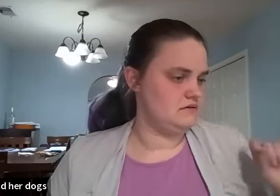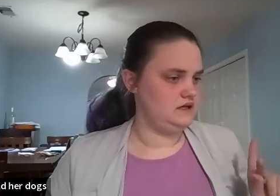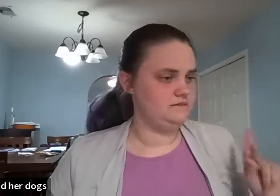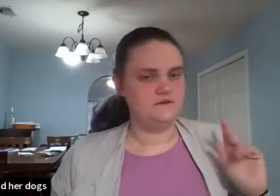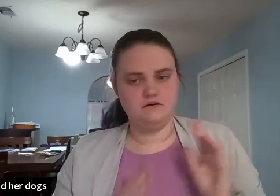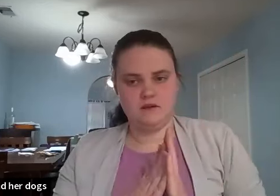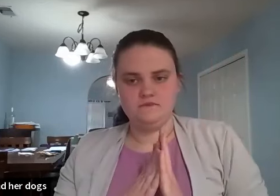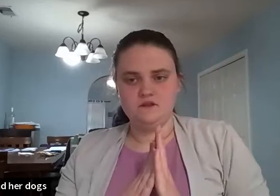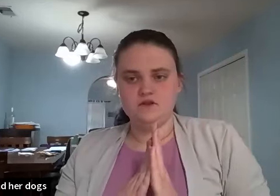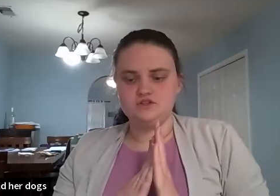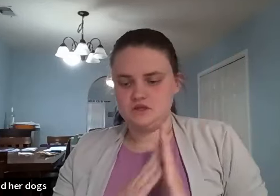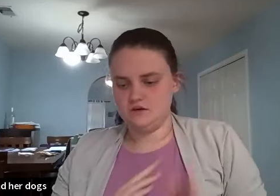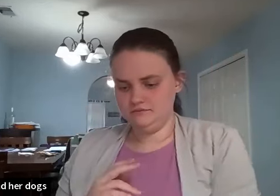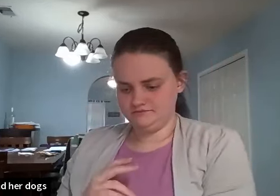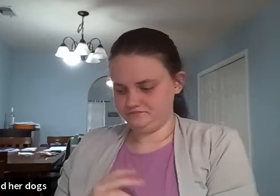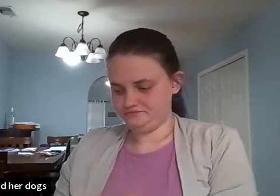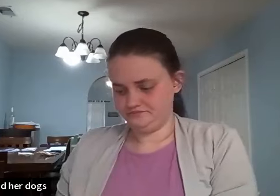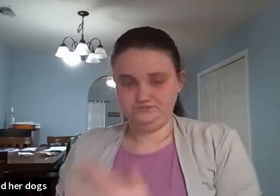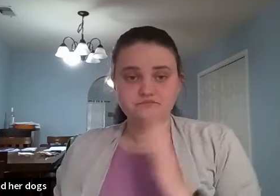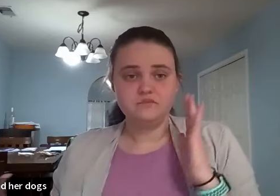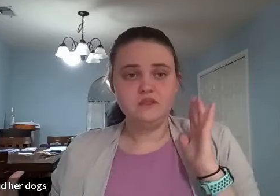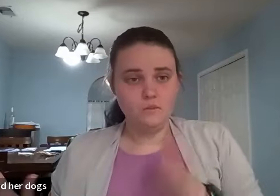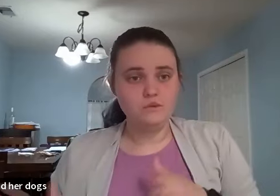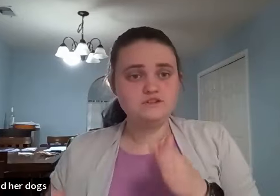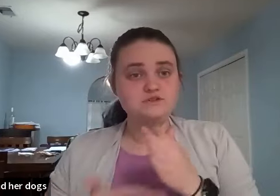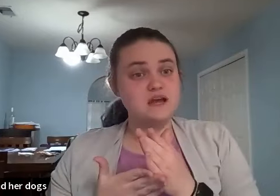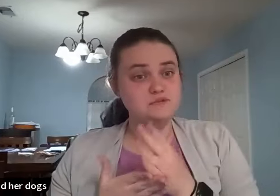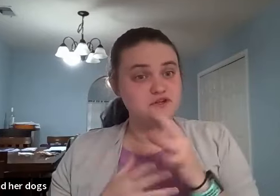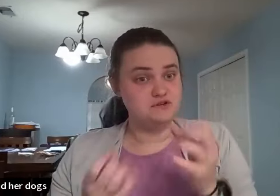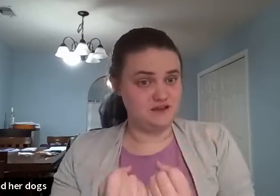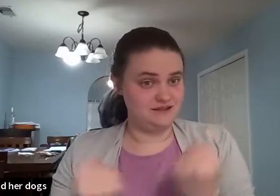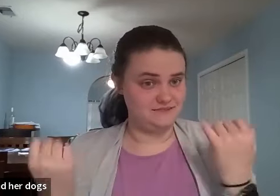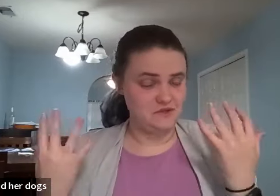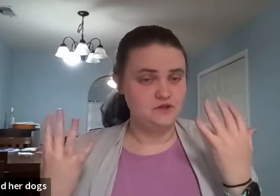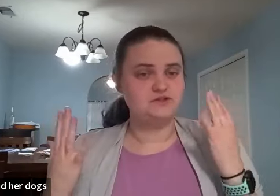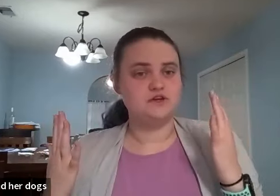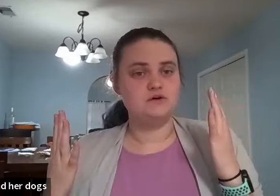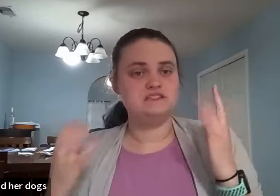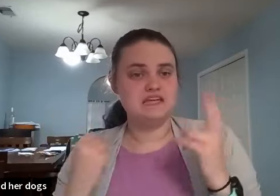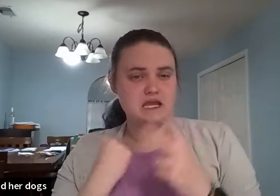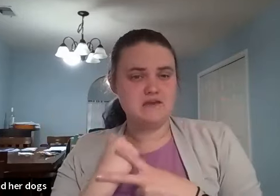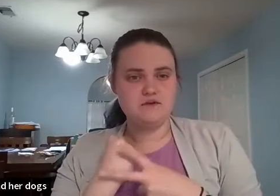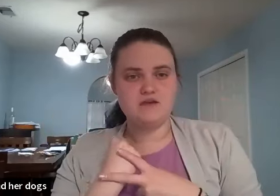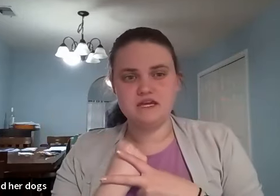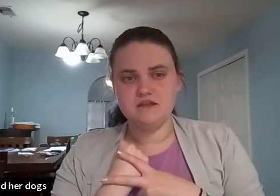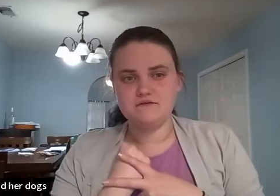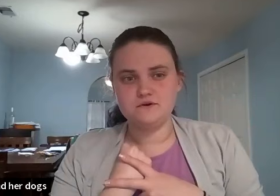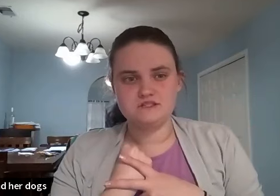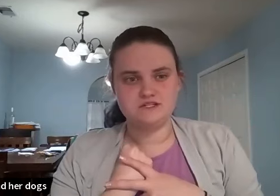Alrighty. Okay. So what we'll do is we'll stop with the new signs. So save, if you have any other food signs you can